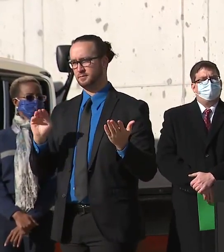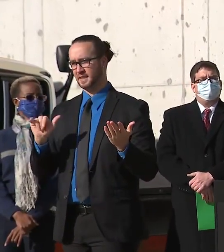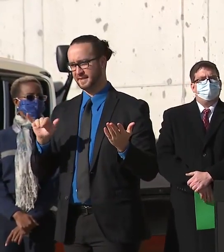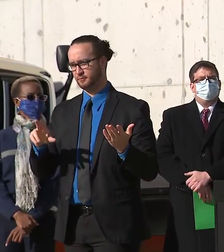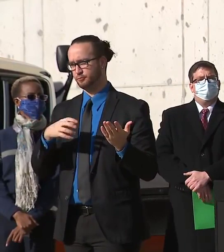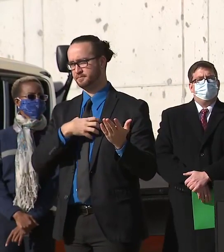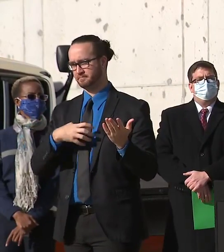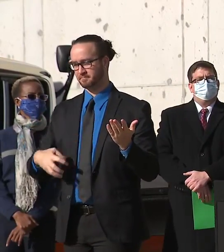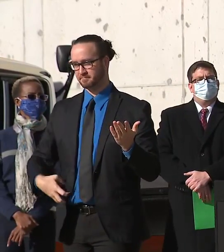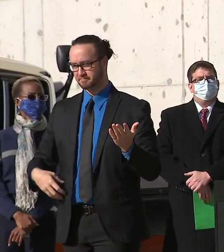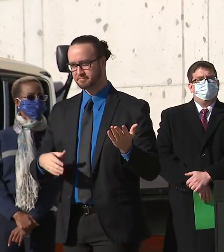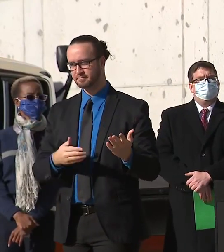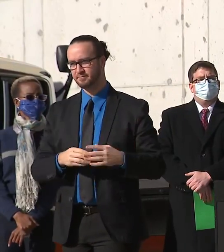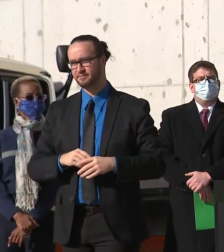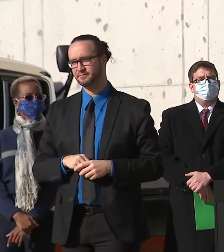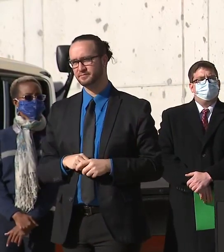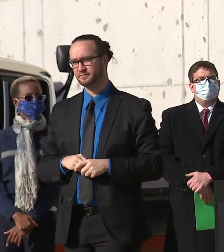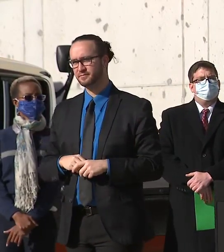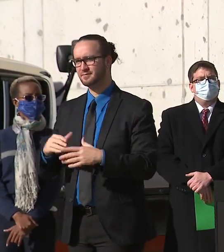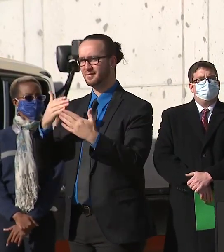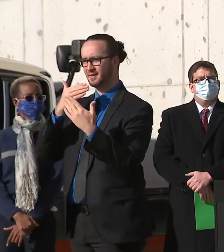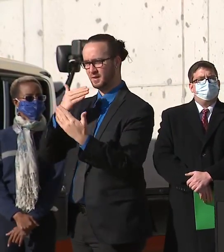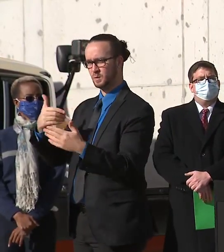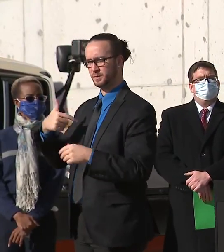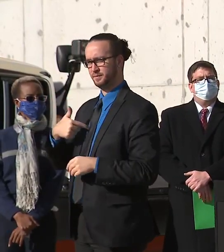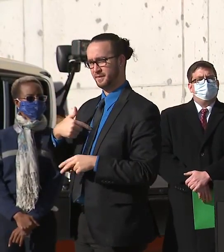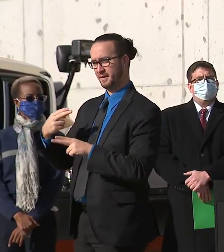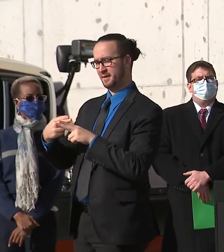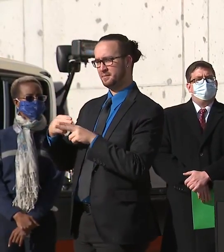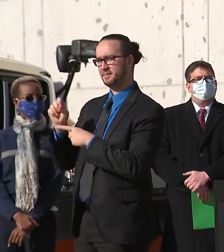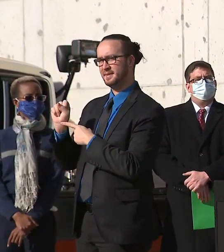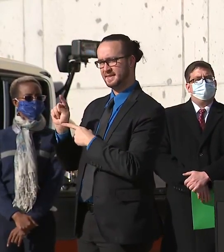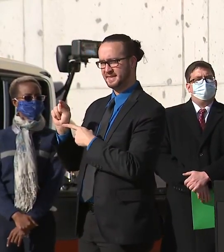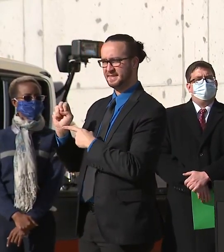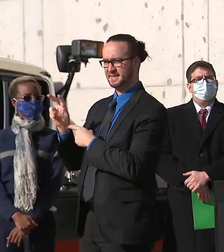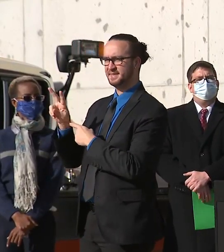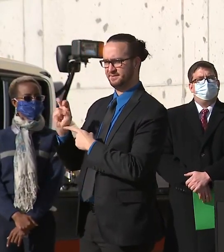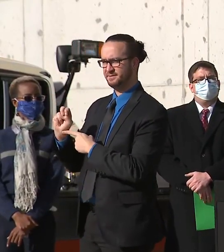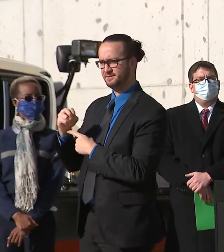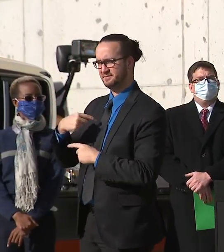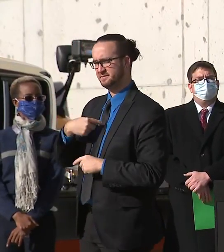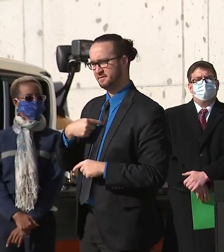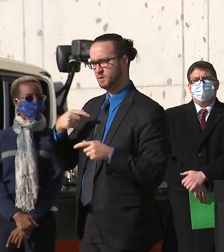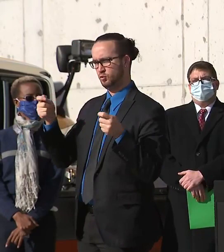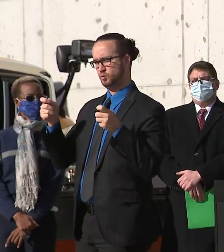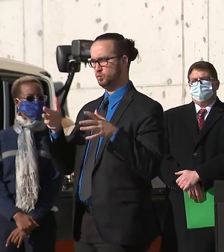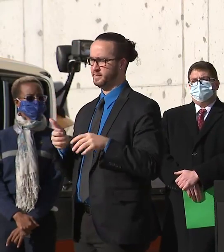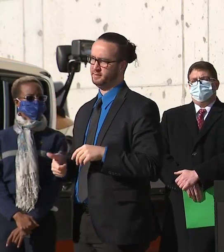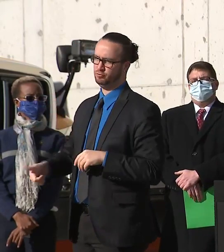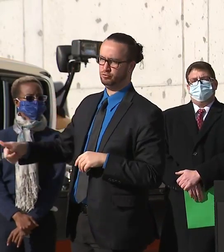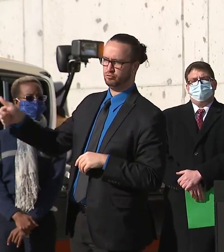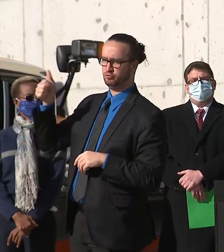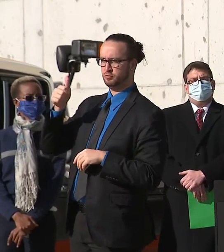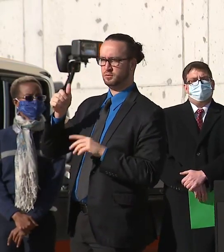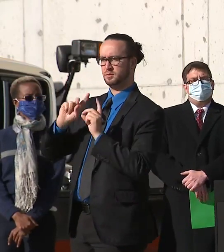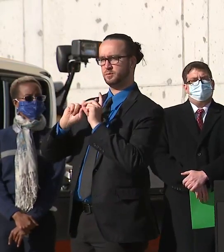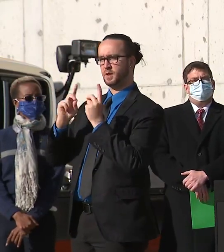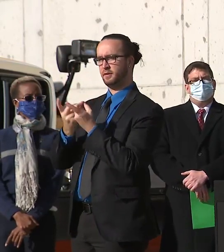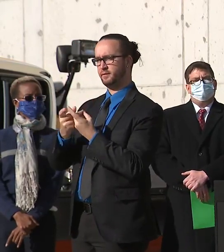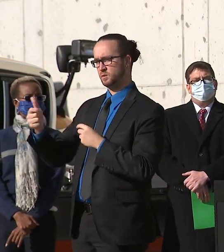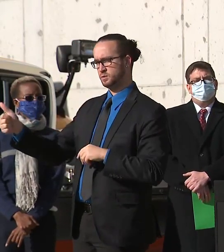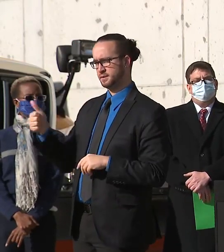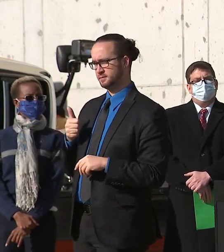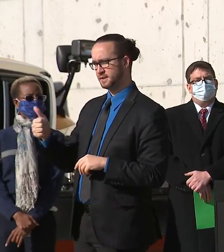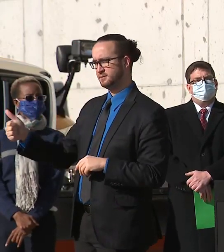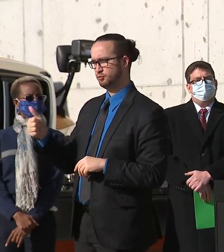Good afternoon, everyone. My name is Steve Sharkey, and I'm the Director of the Department of Transportation. As the first storm of the winter season approaches